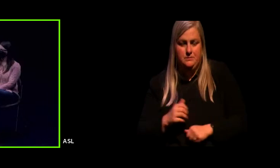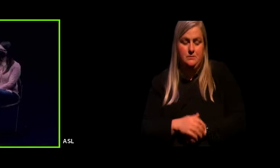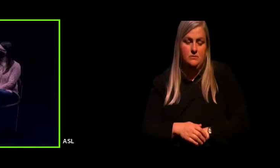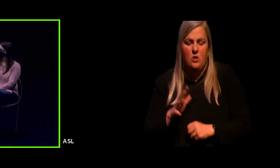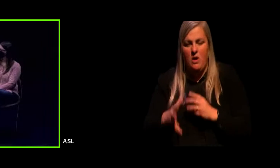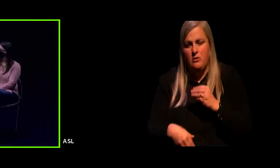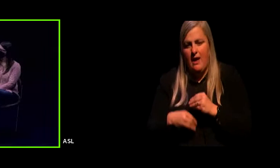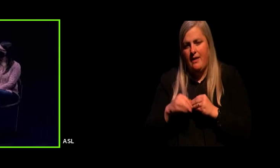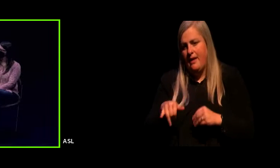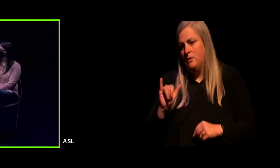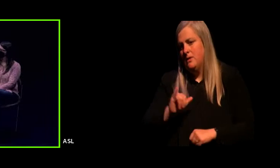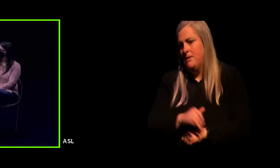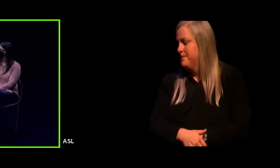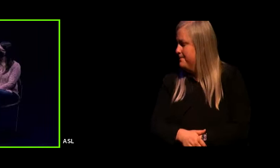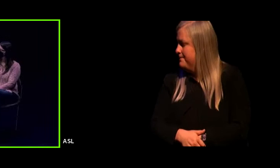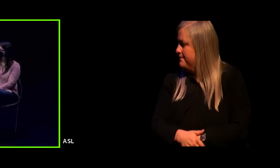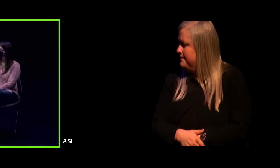to add that as well.